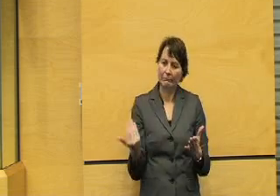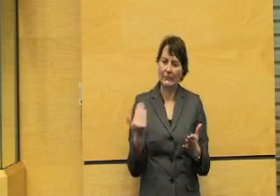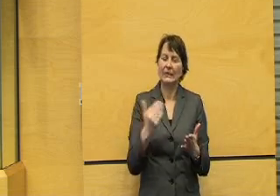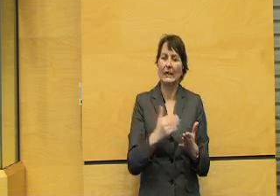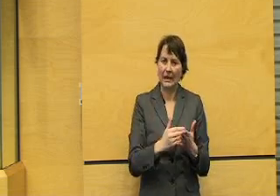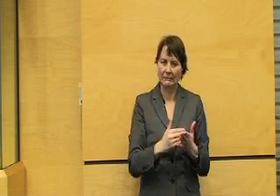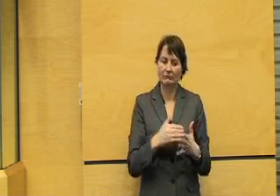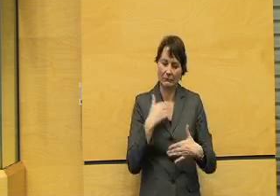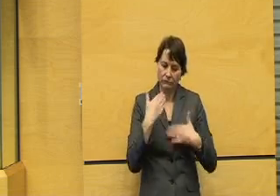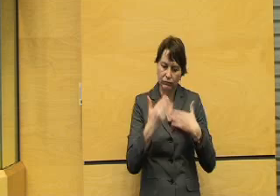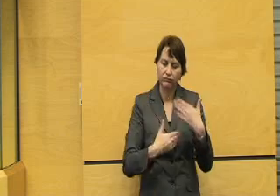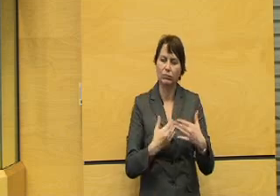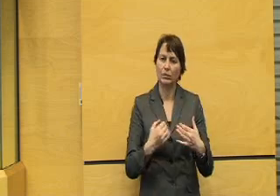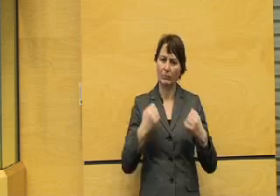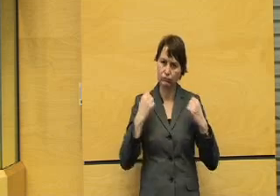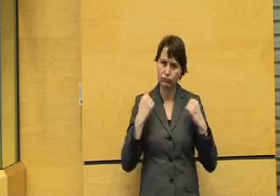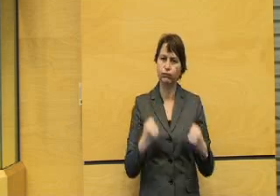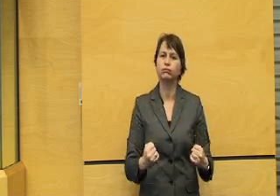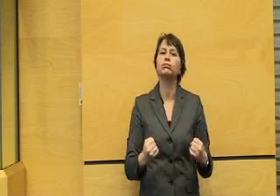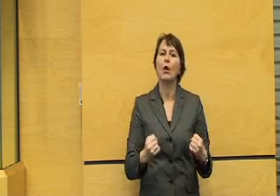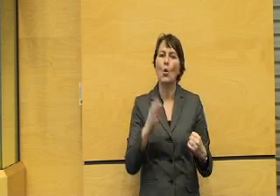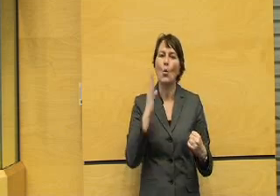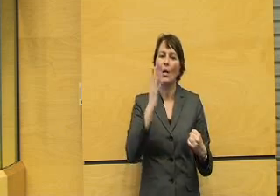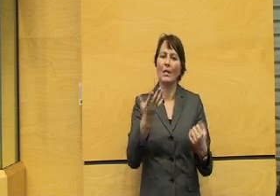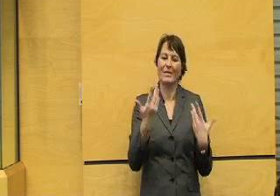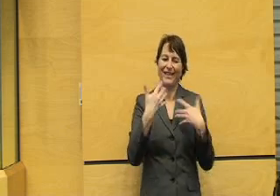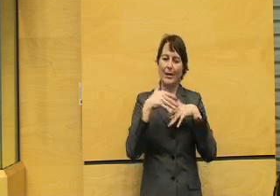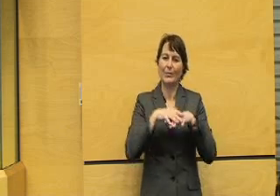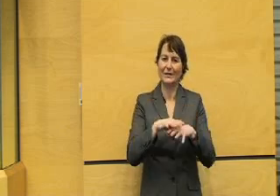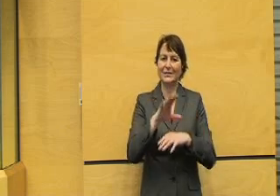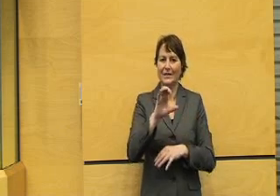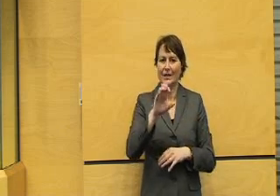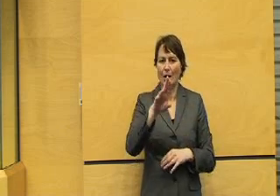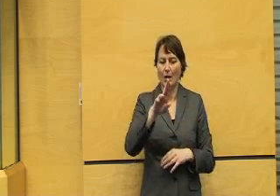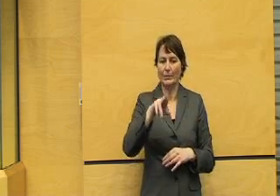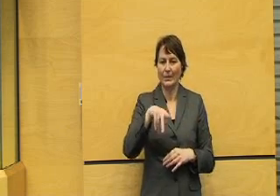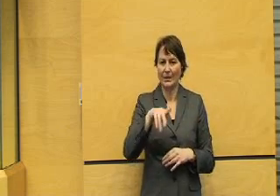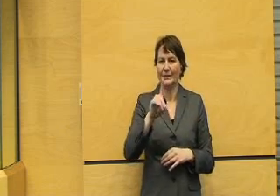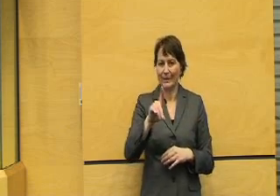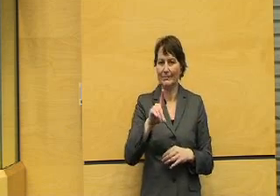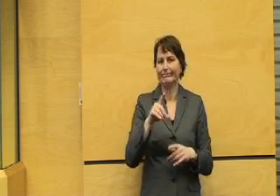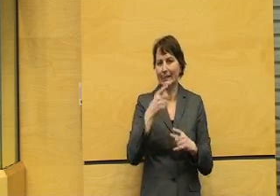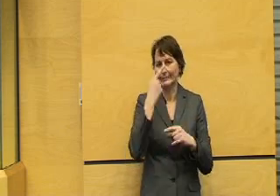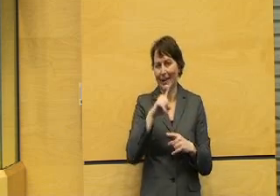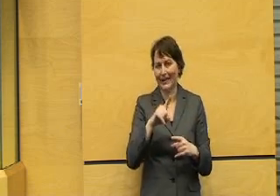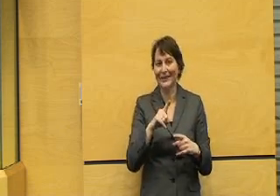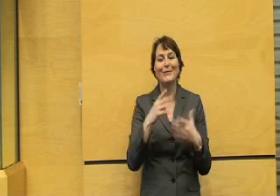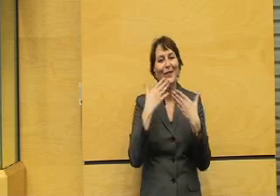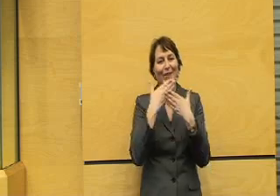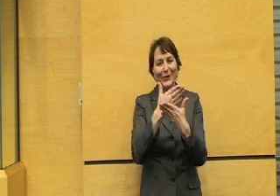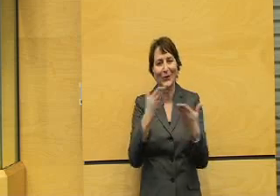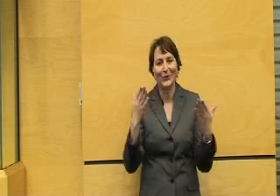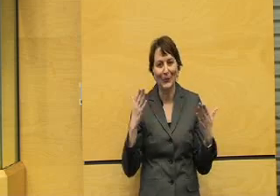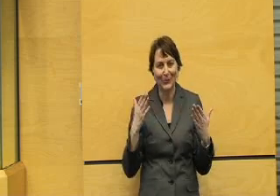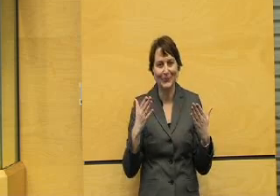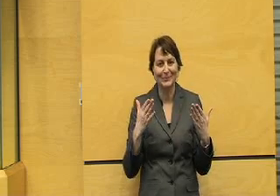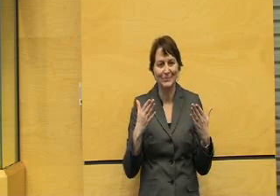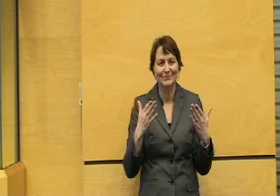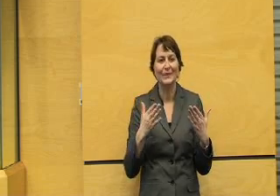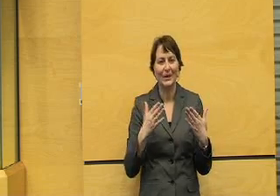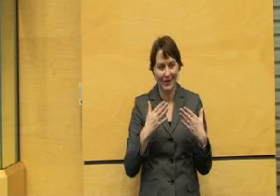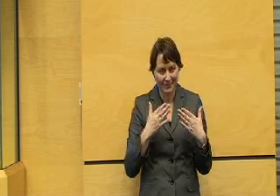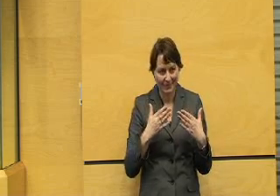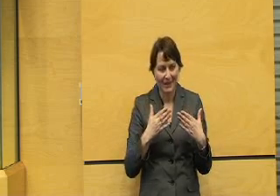an even more robust implementation of the CRPD in Thailand. Thank you and